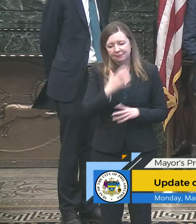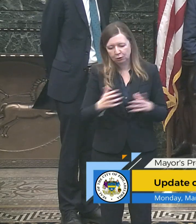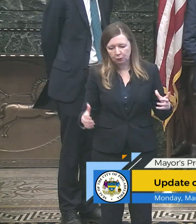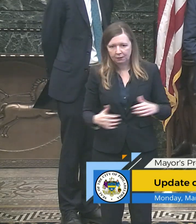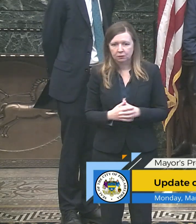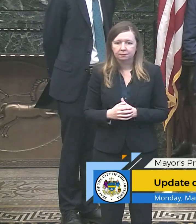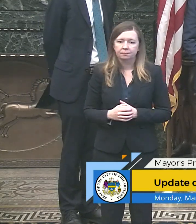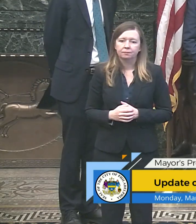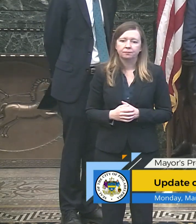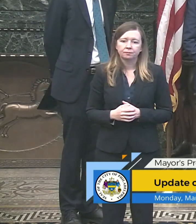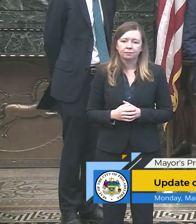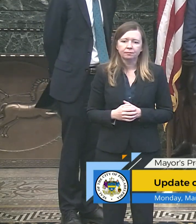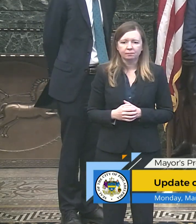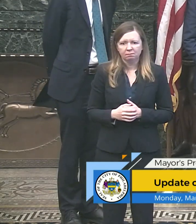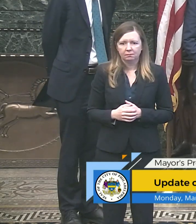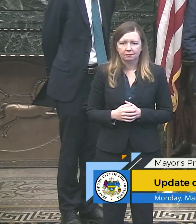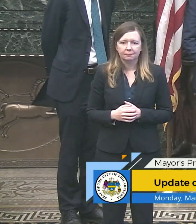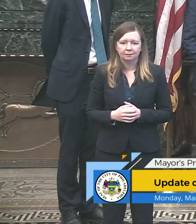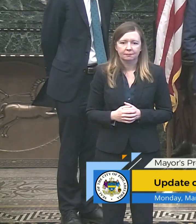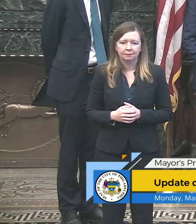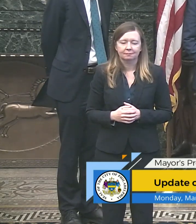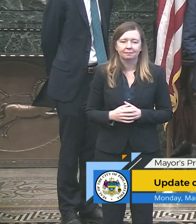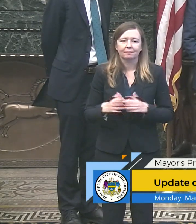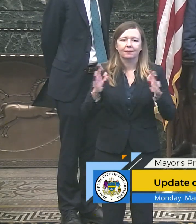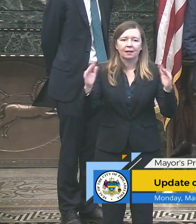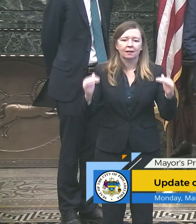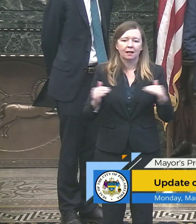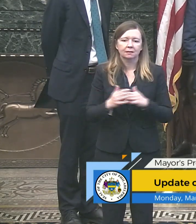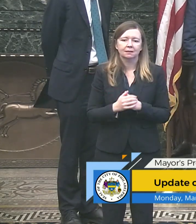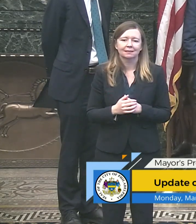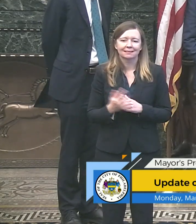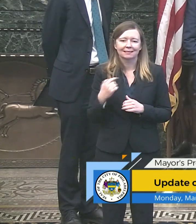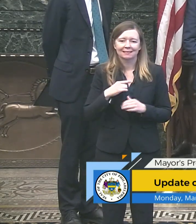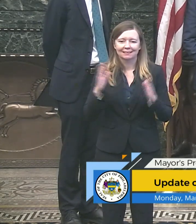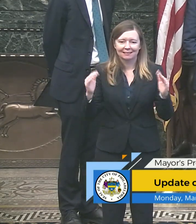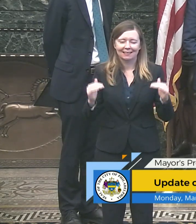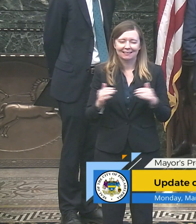Mm-hmm. All right, thanks, Claudia. And next up, let's